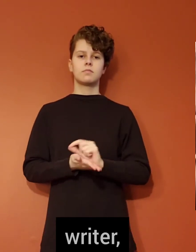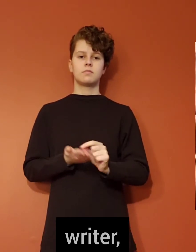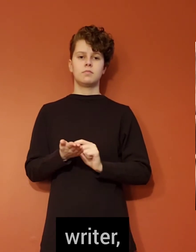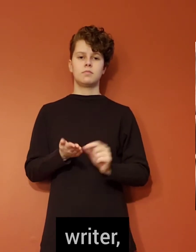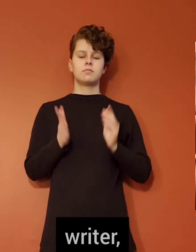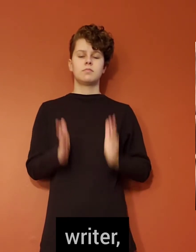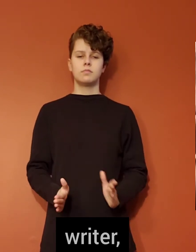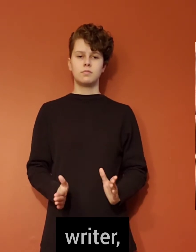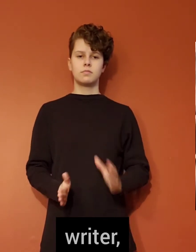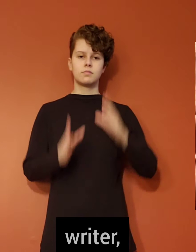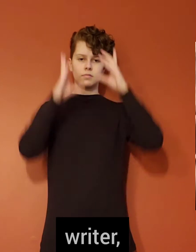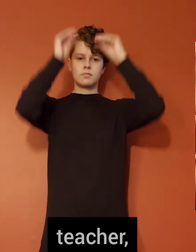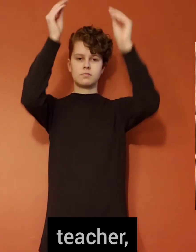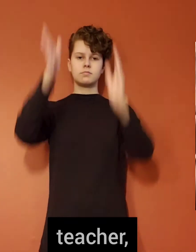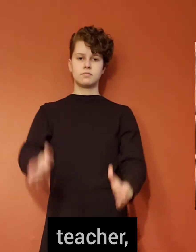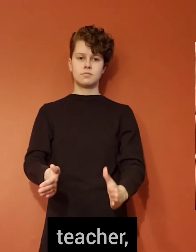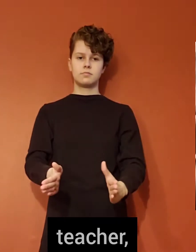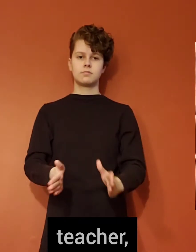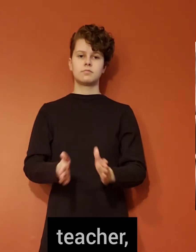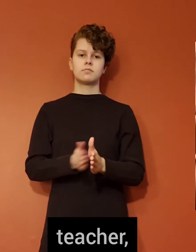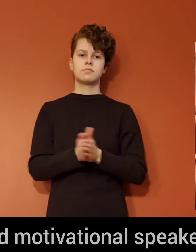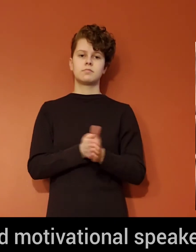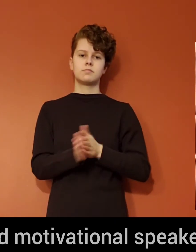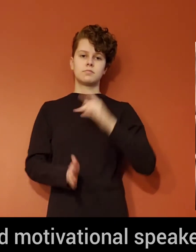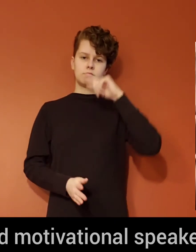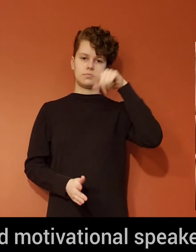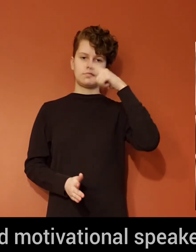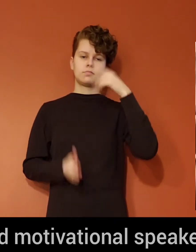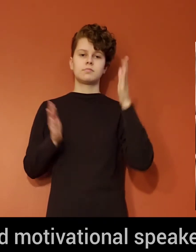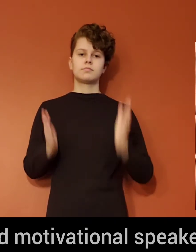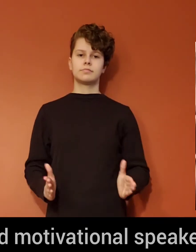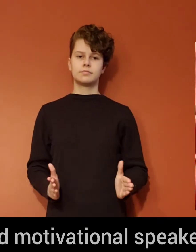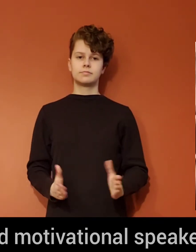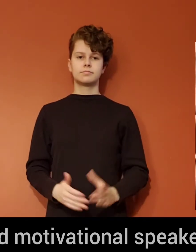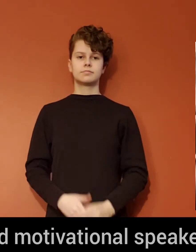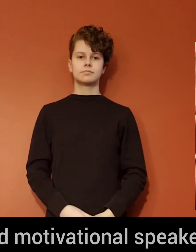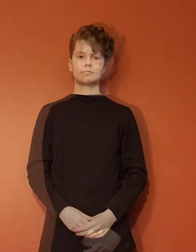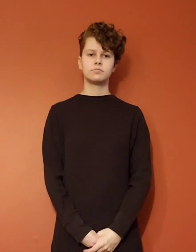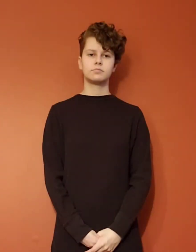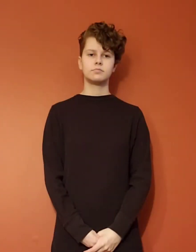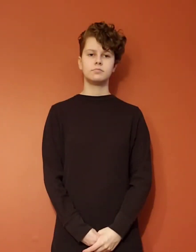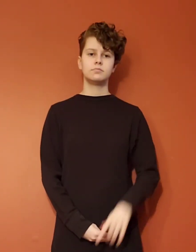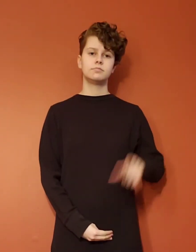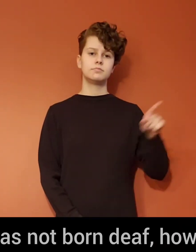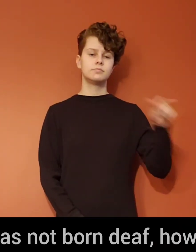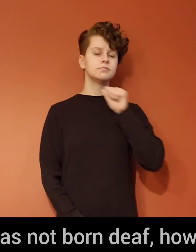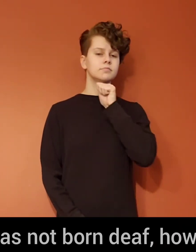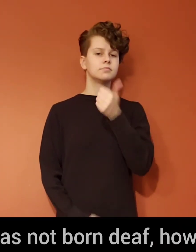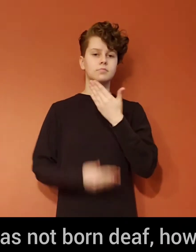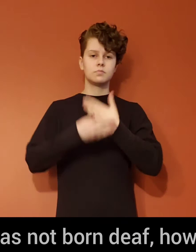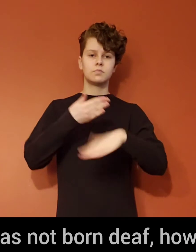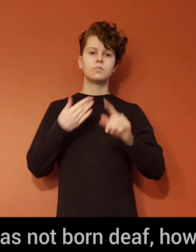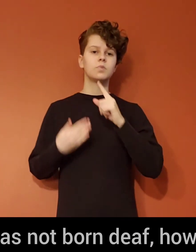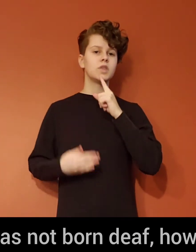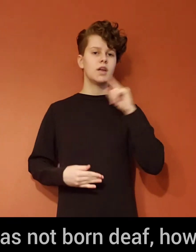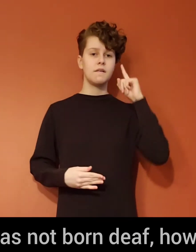writer, teacher, and motivational speaker. She was not born deaf, however.